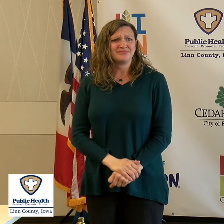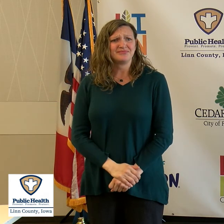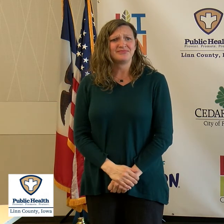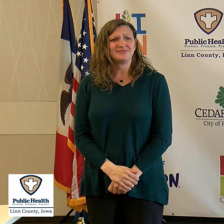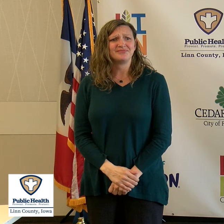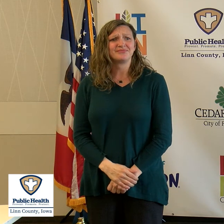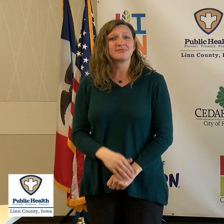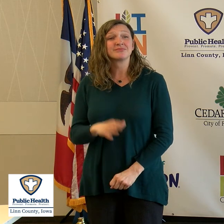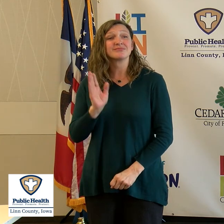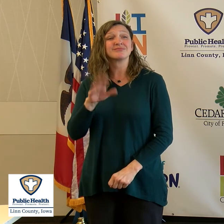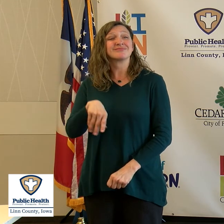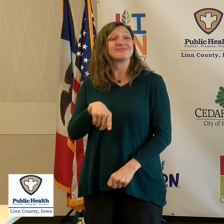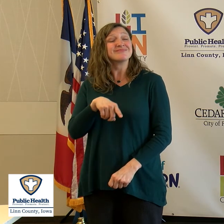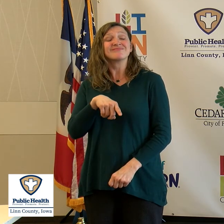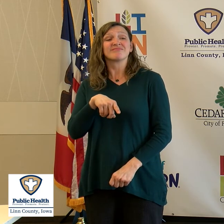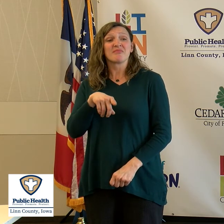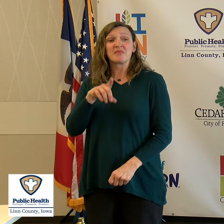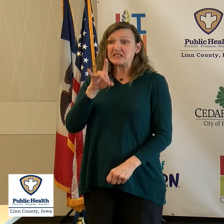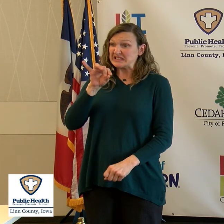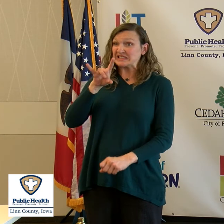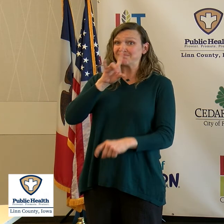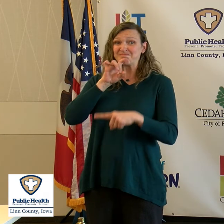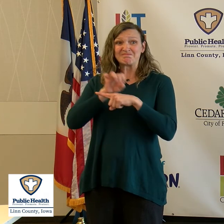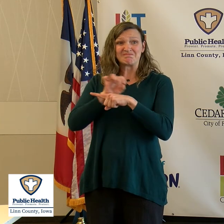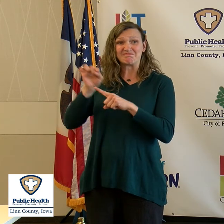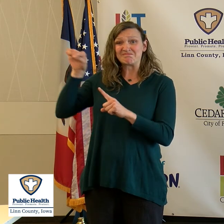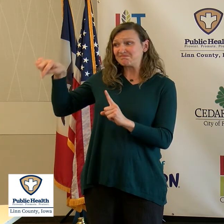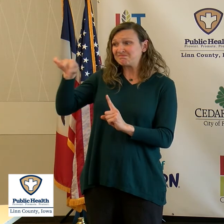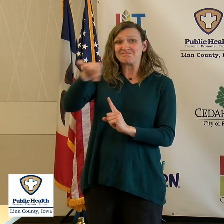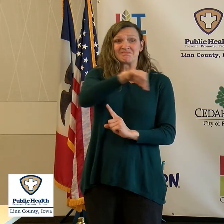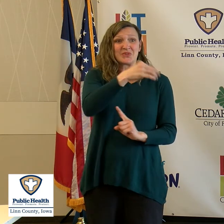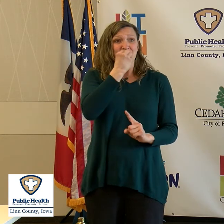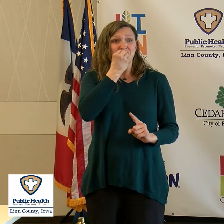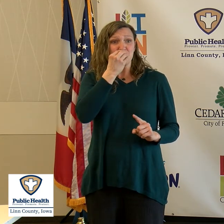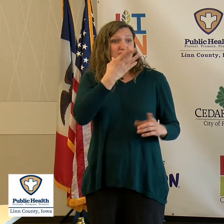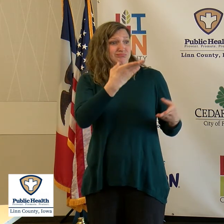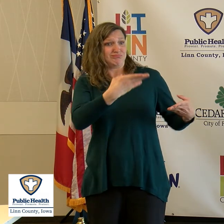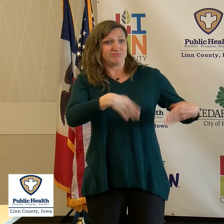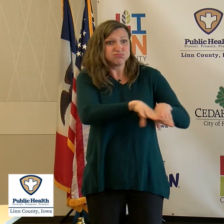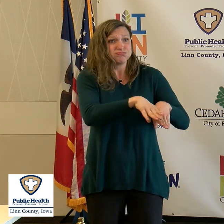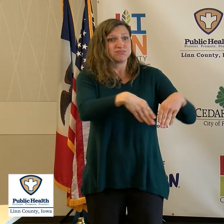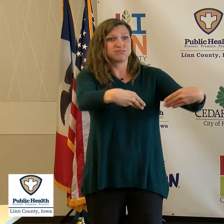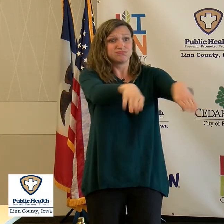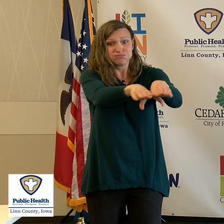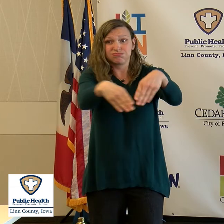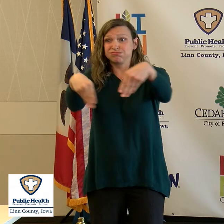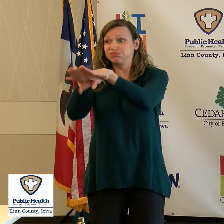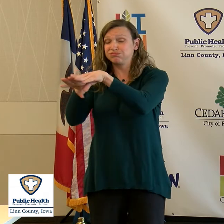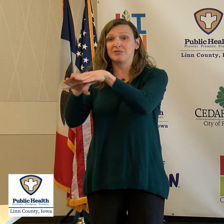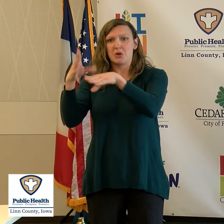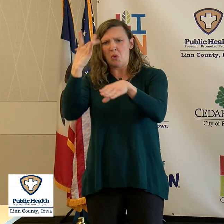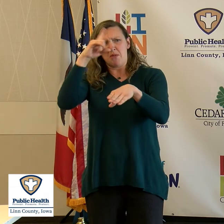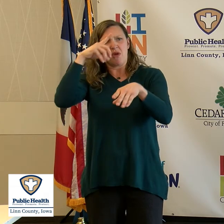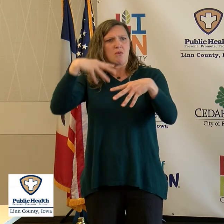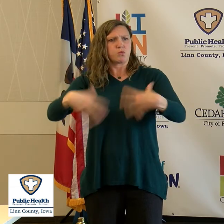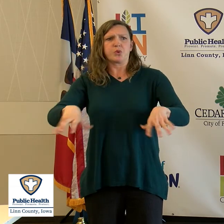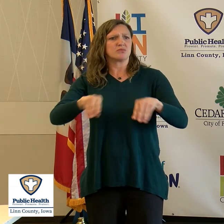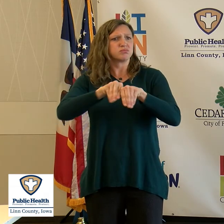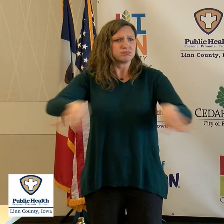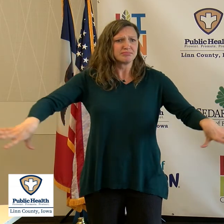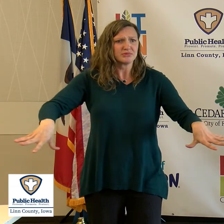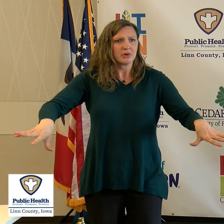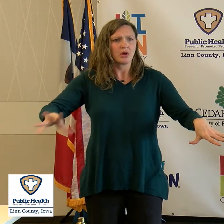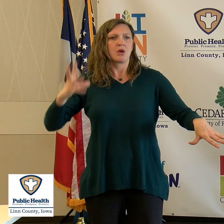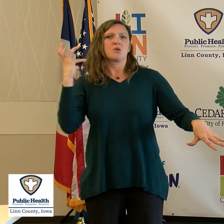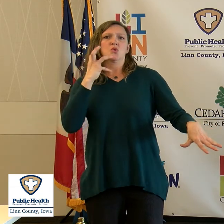have shut down due to coronavirus outbreaks at their facilities. If these plants stay down long enough, we could